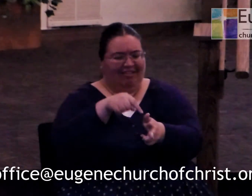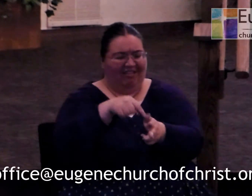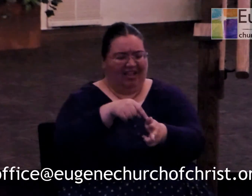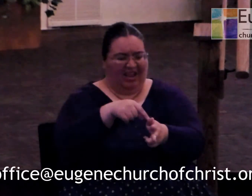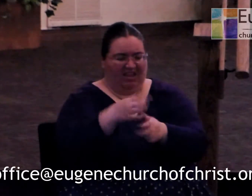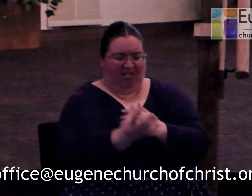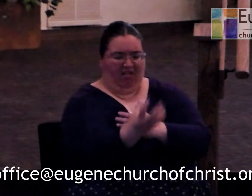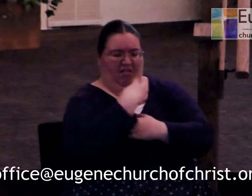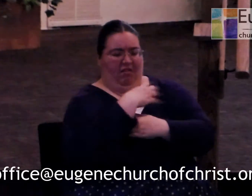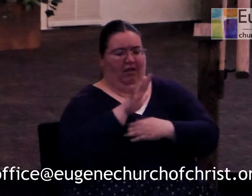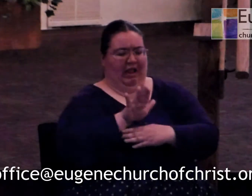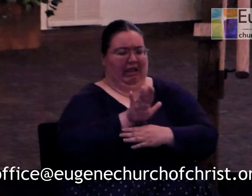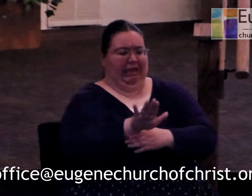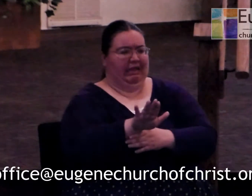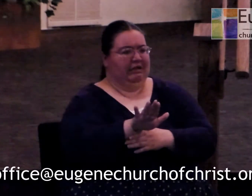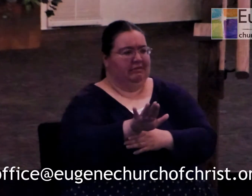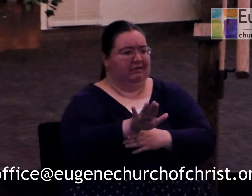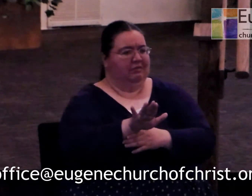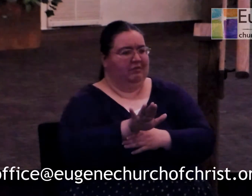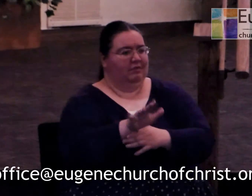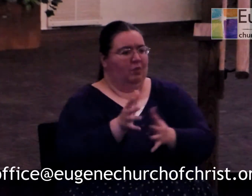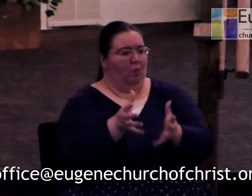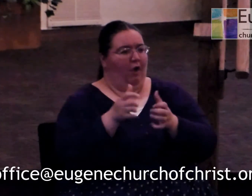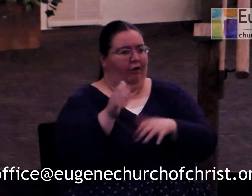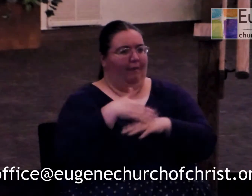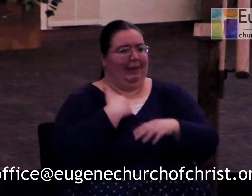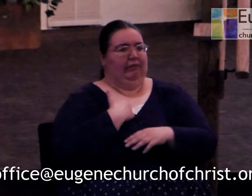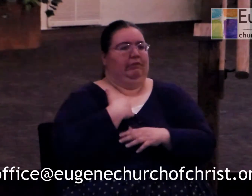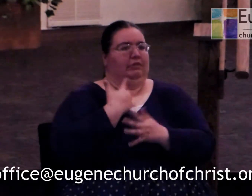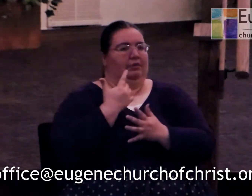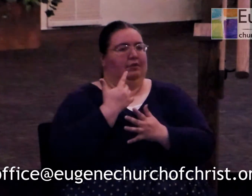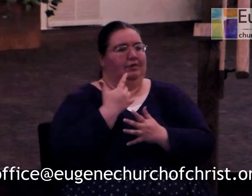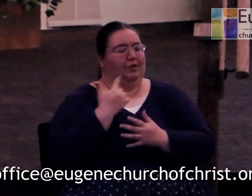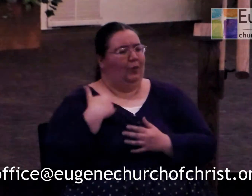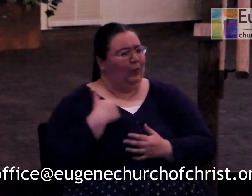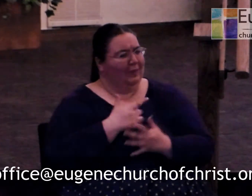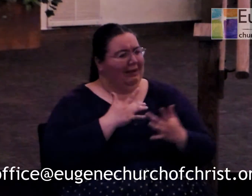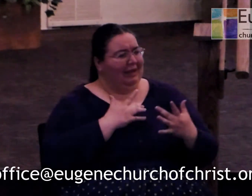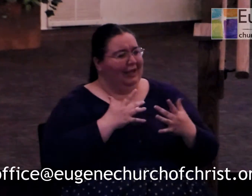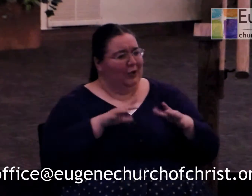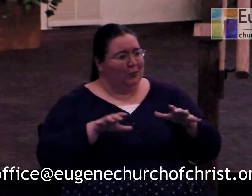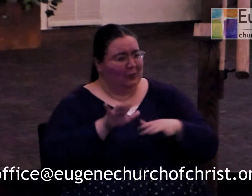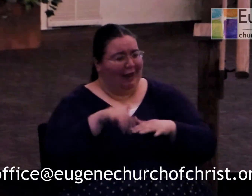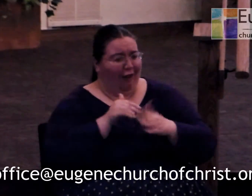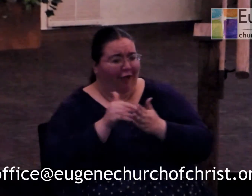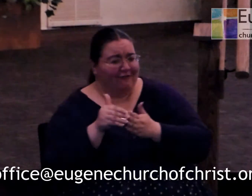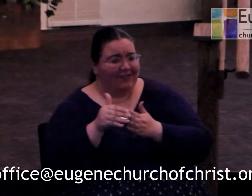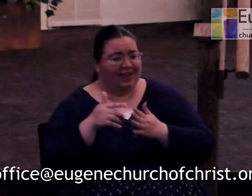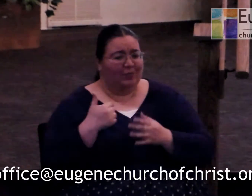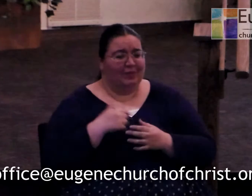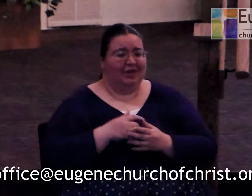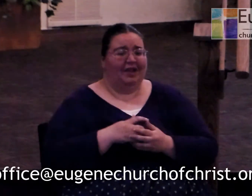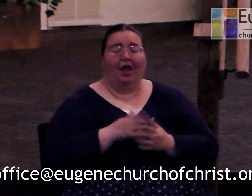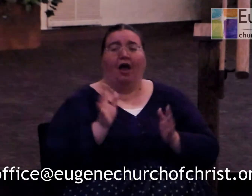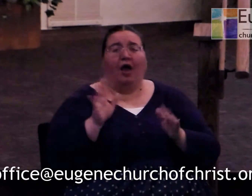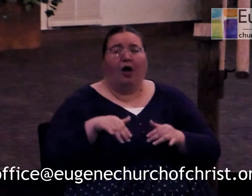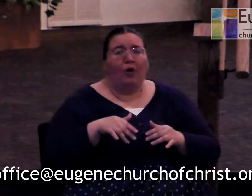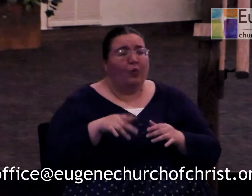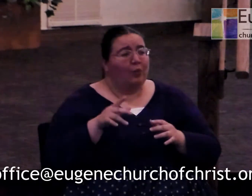time. We get chatty with somebody in the grocery store and don't notice somebody's trying to get through. We talk about stuff that interests us that other people don't care